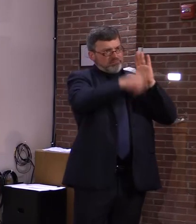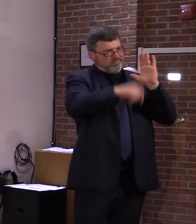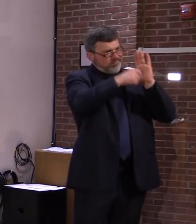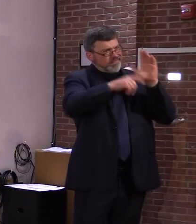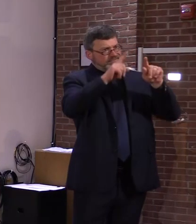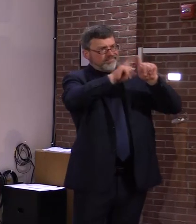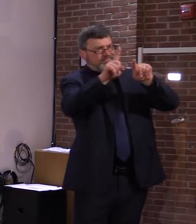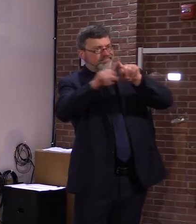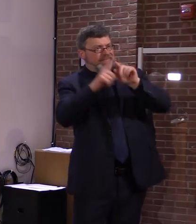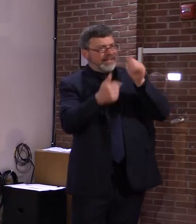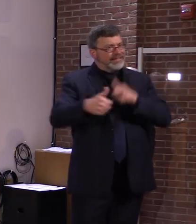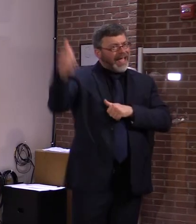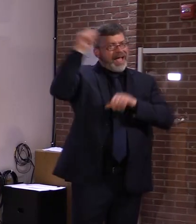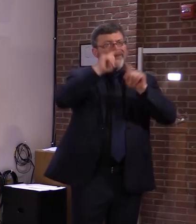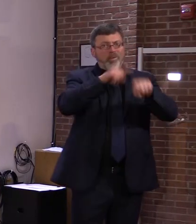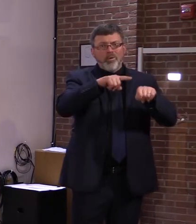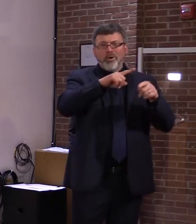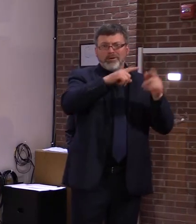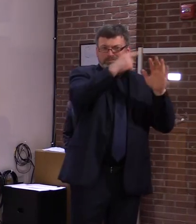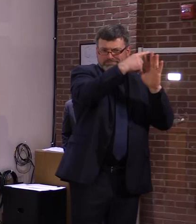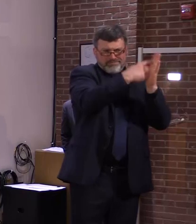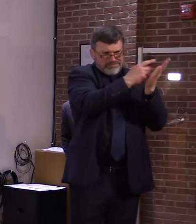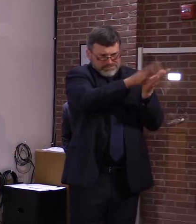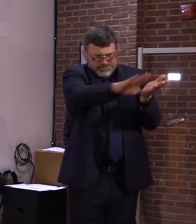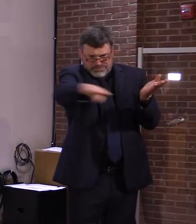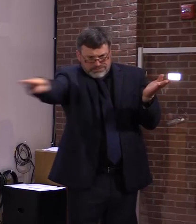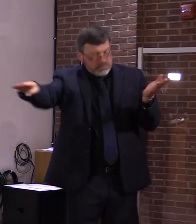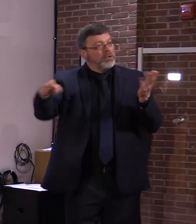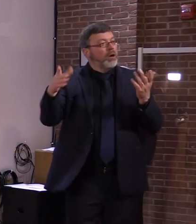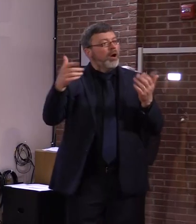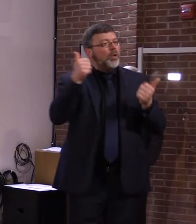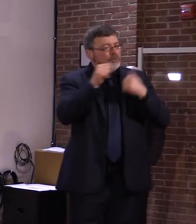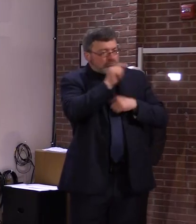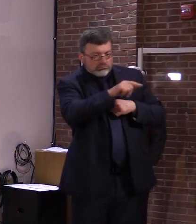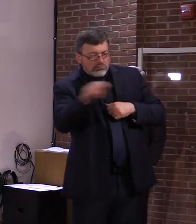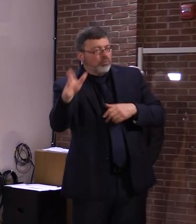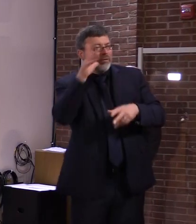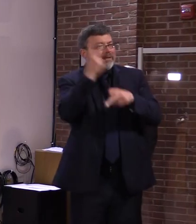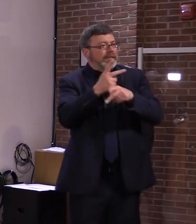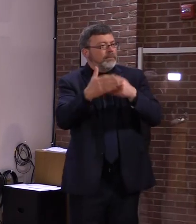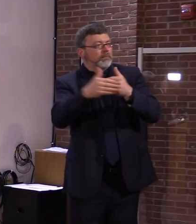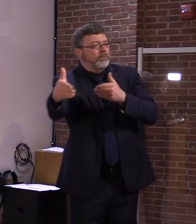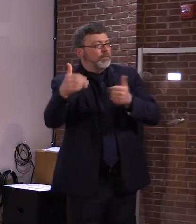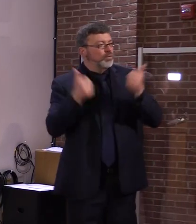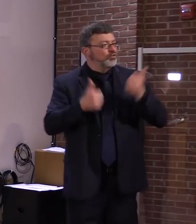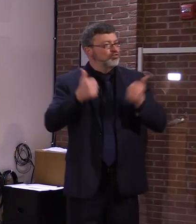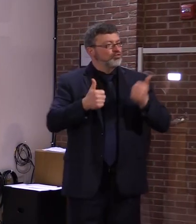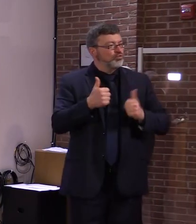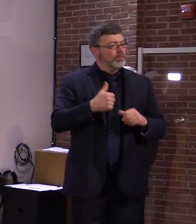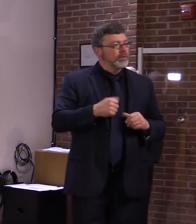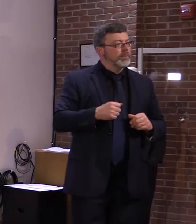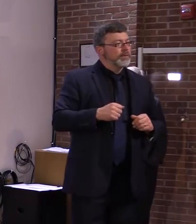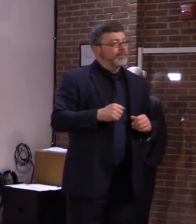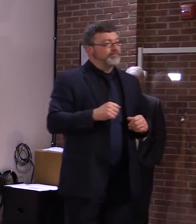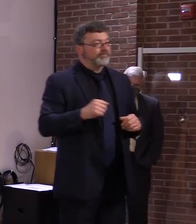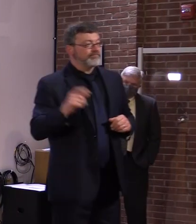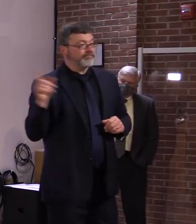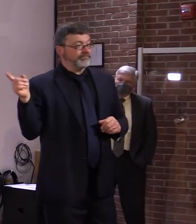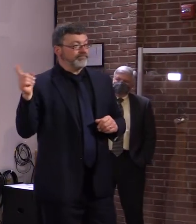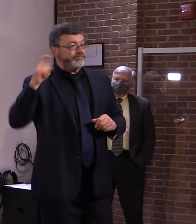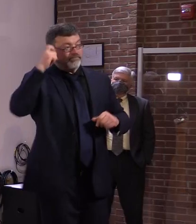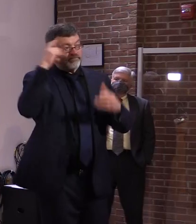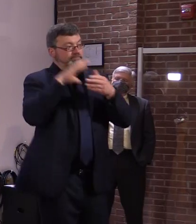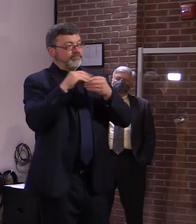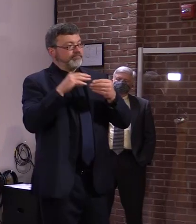past? Yeah, I think it's incumbent upon all of us to reflect on, you know, what we've learned over the last